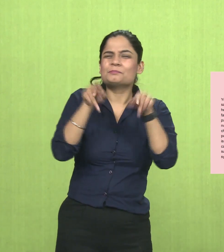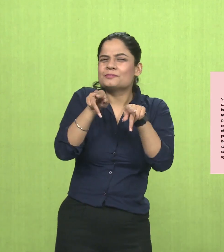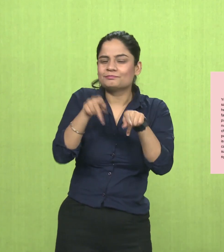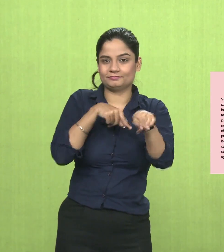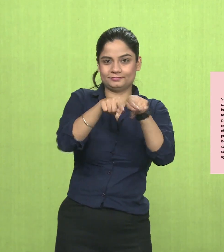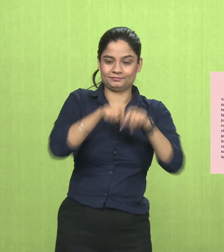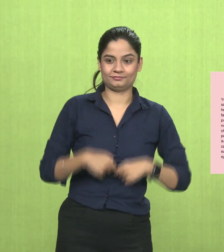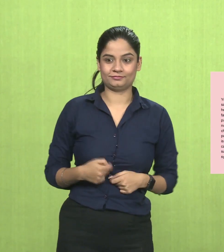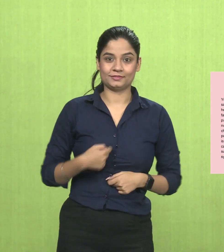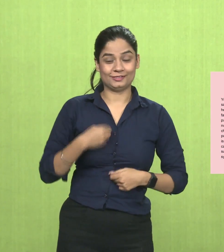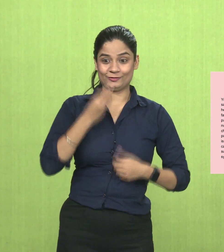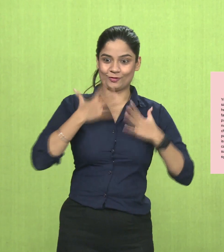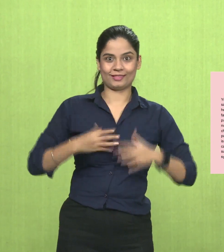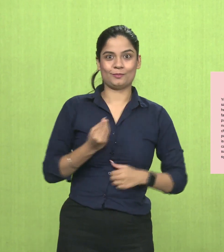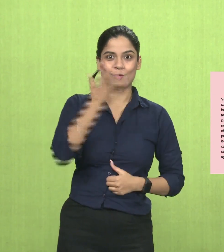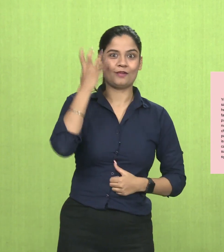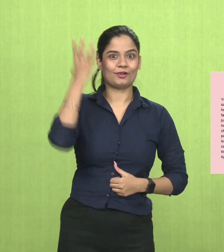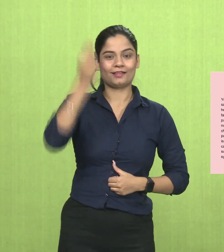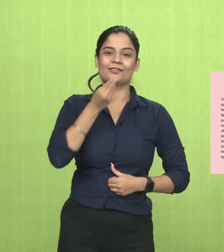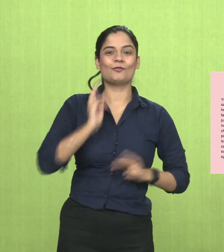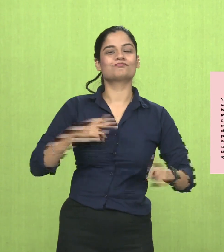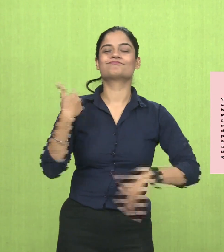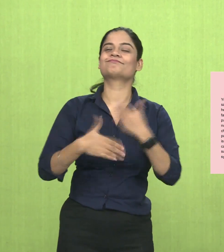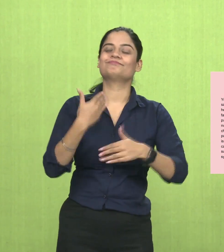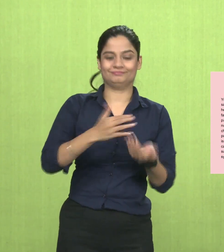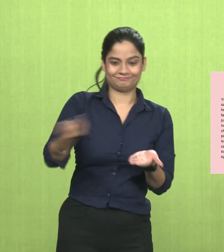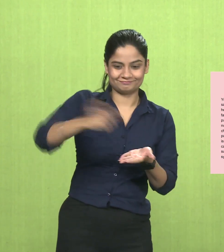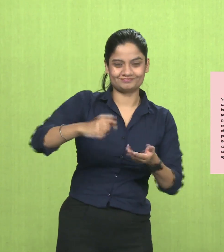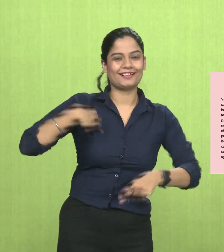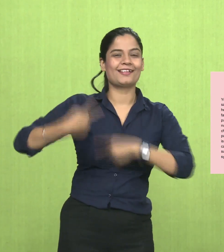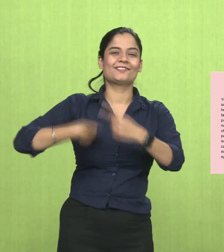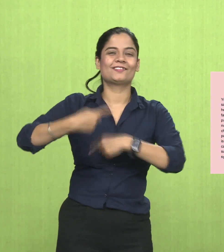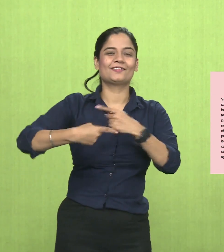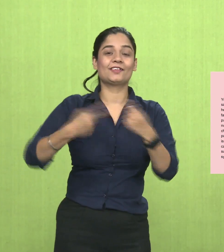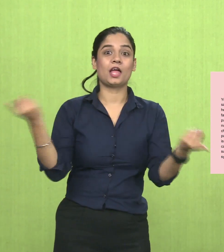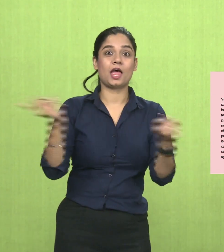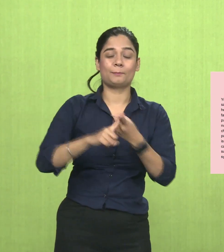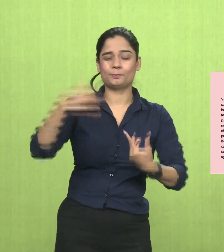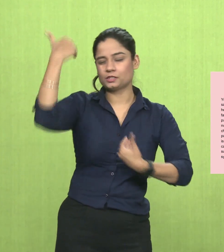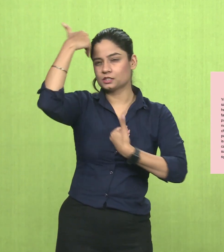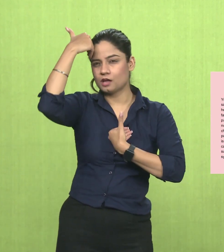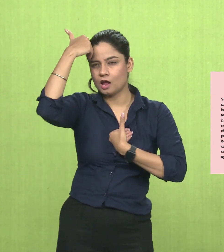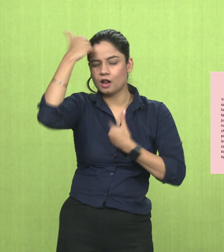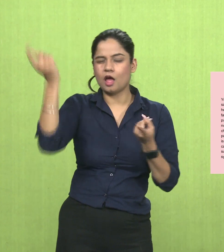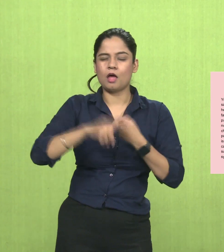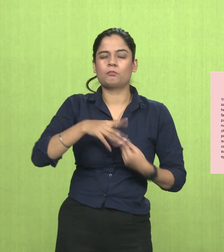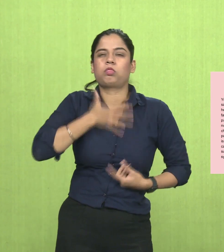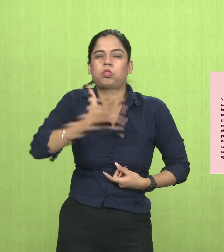We need special diets sometimes. What is the need for special diets? You're all aware about normal diets, but